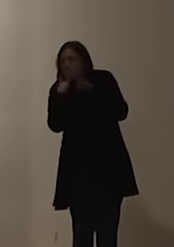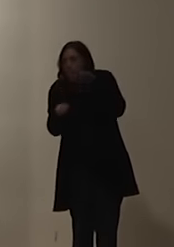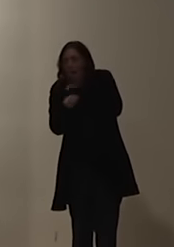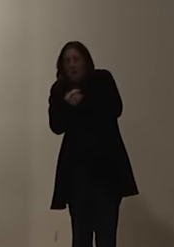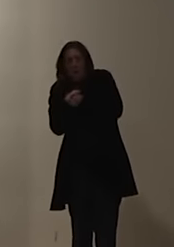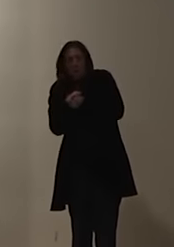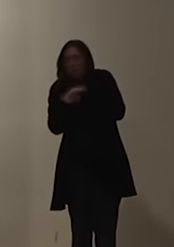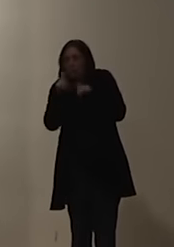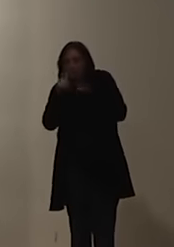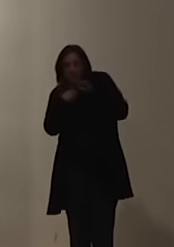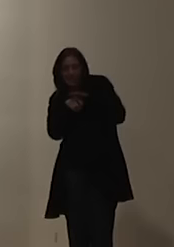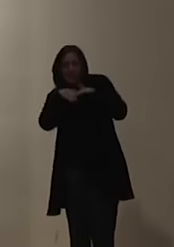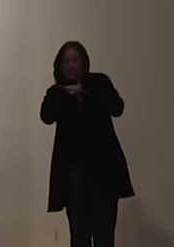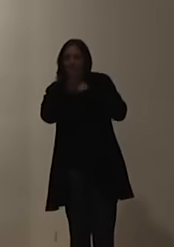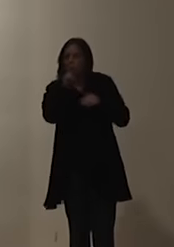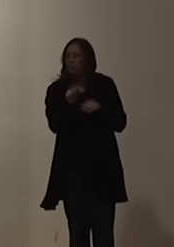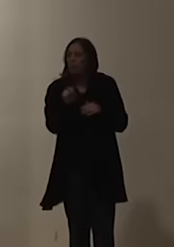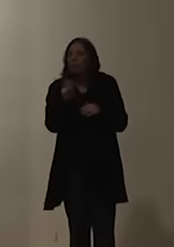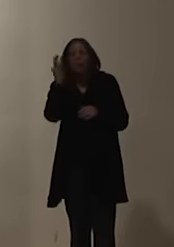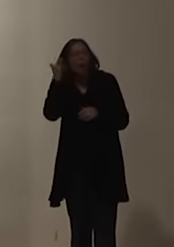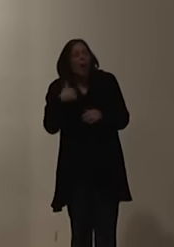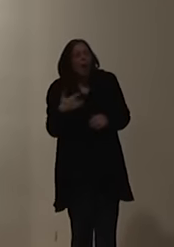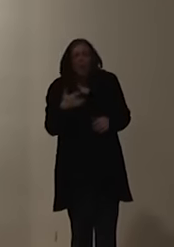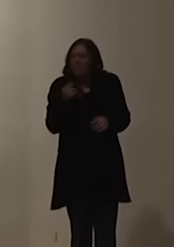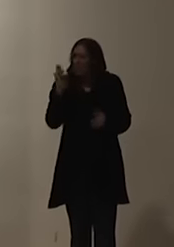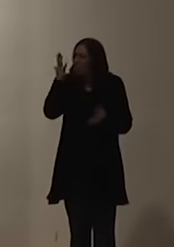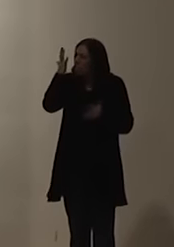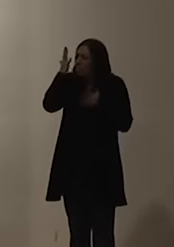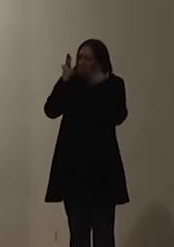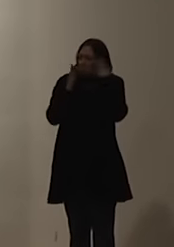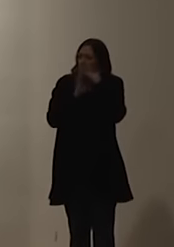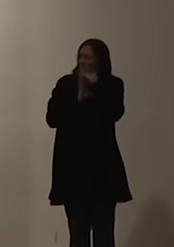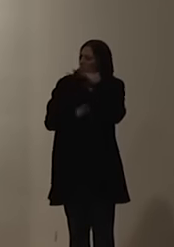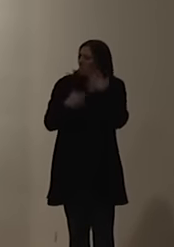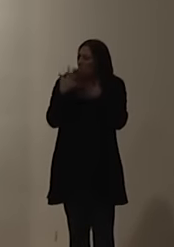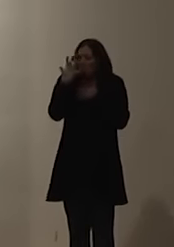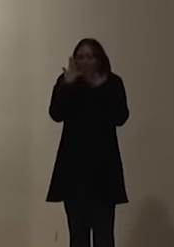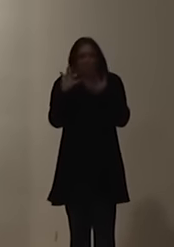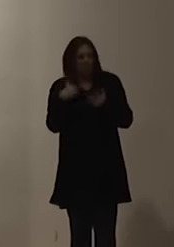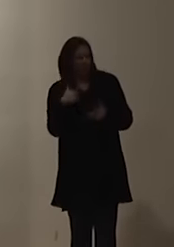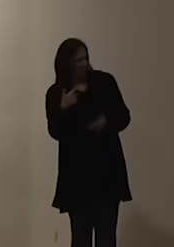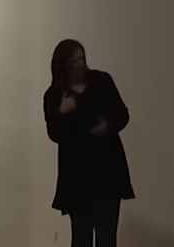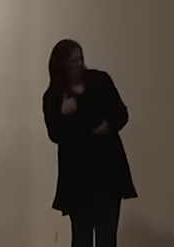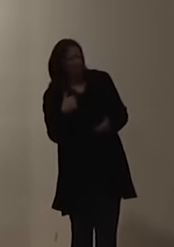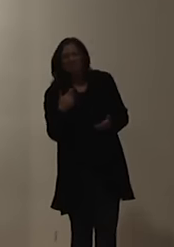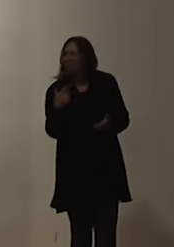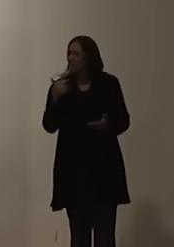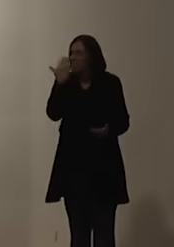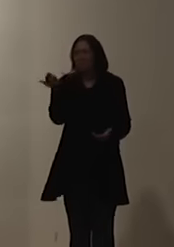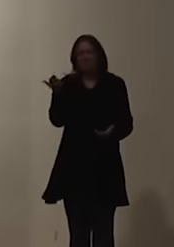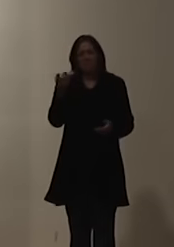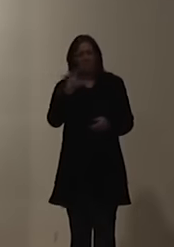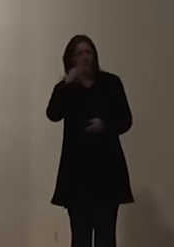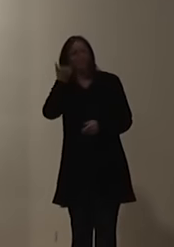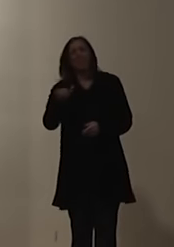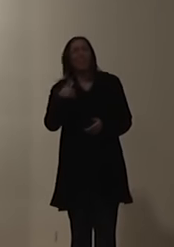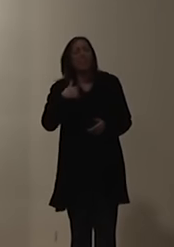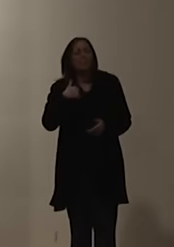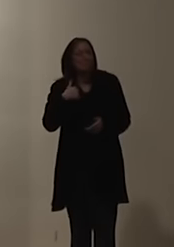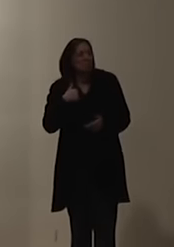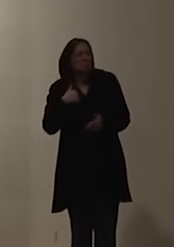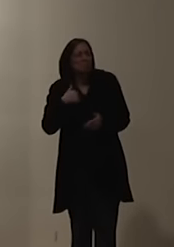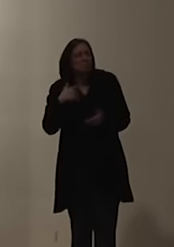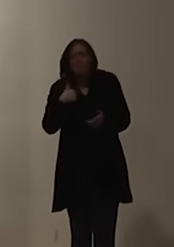it felt like humiliation, okay? I'm embarrassed to say that. I didn't get sick with Ebola. I know people who did and